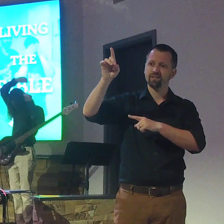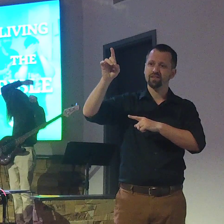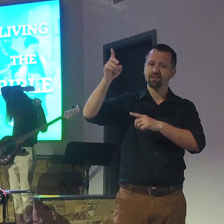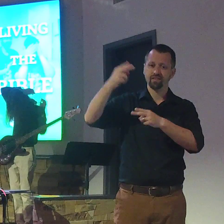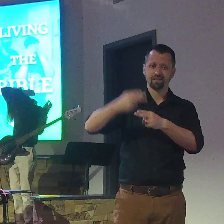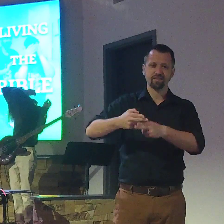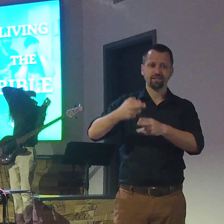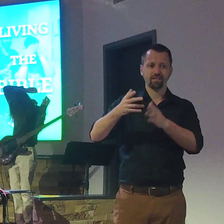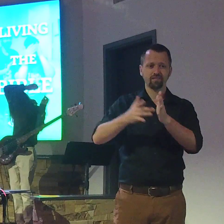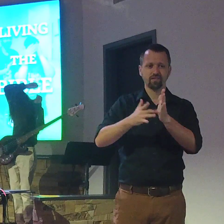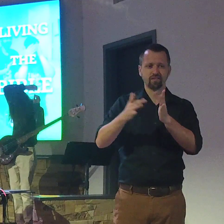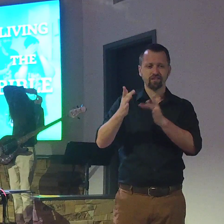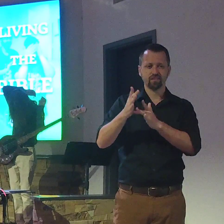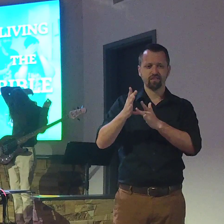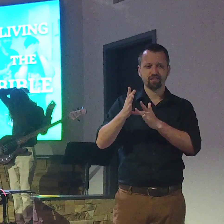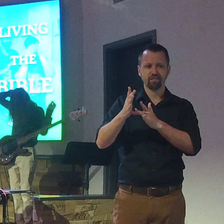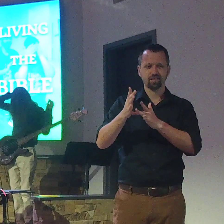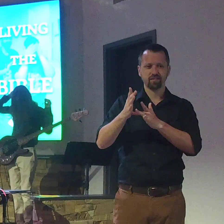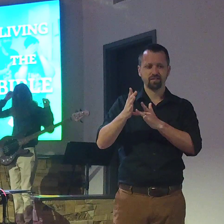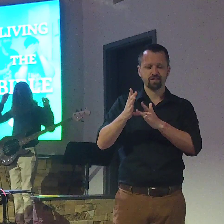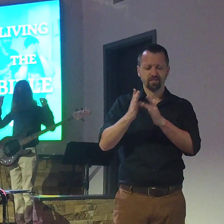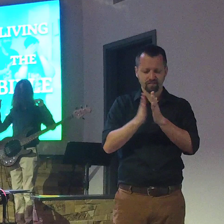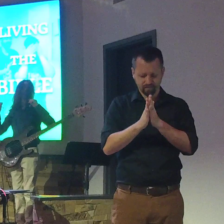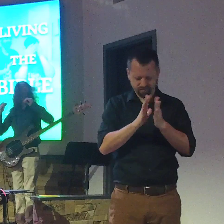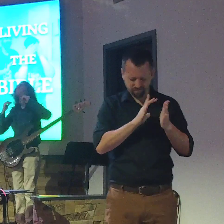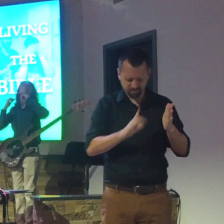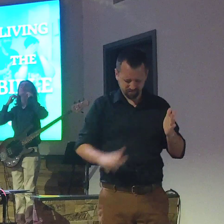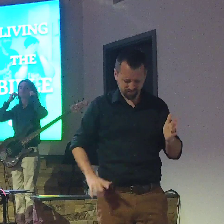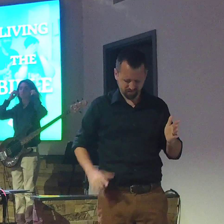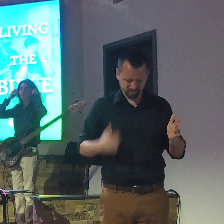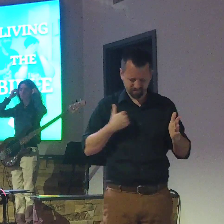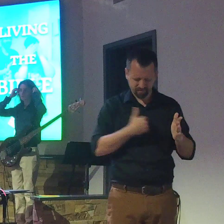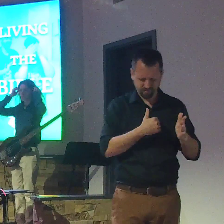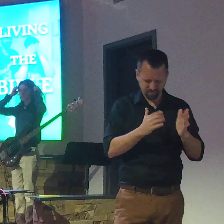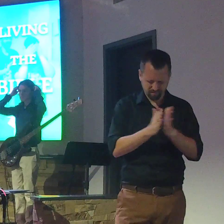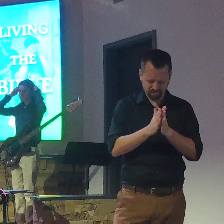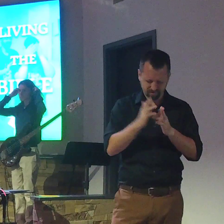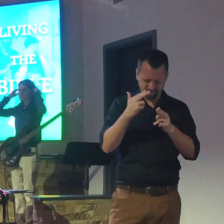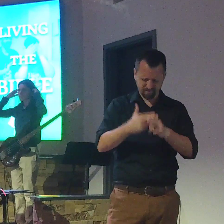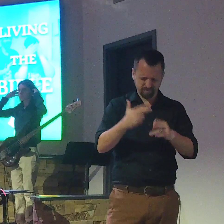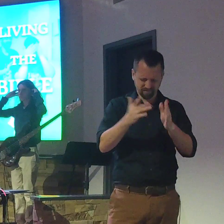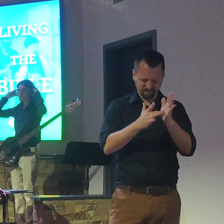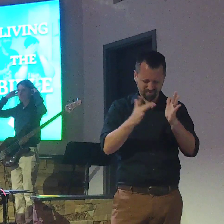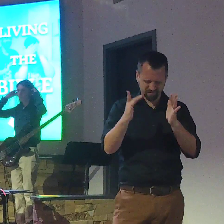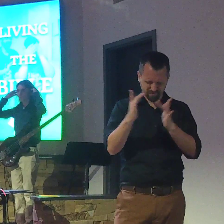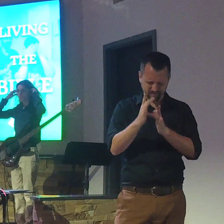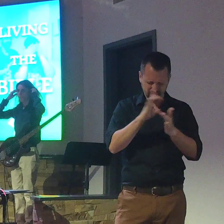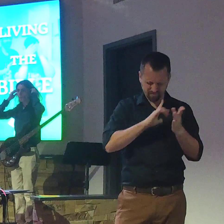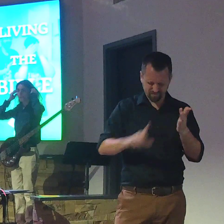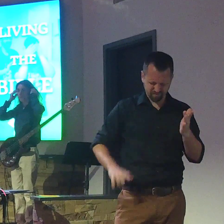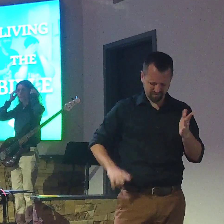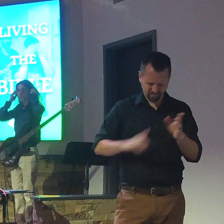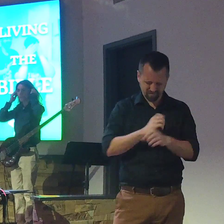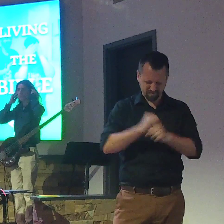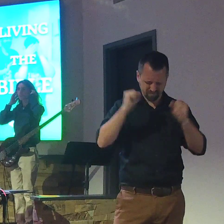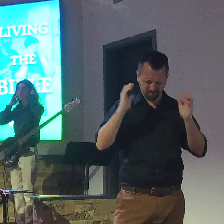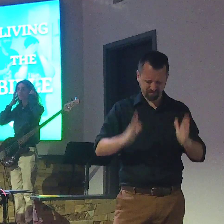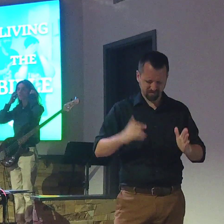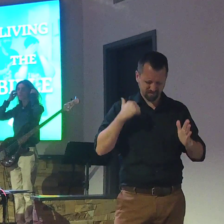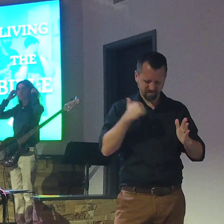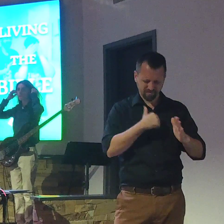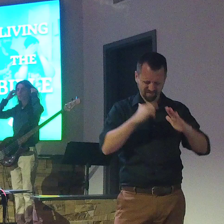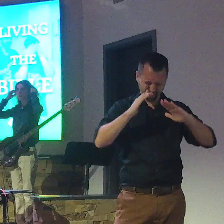His name is Jesus. Lord, we come to you in the name of Jesus Christ, our Lord and our Savior, humbled before you